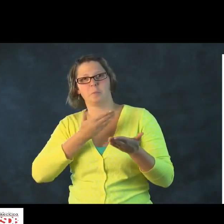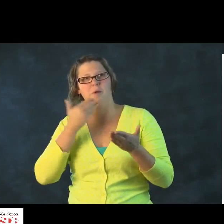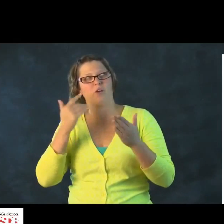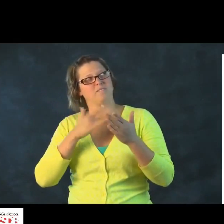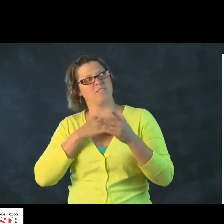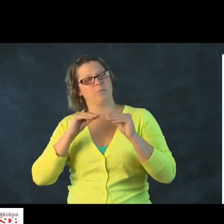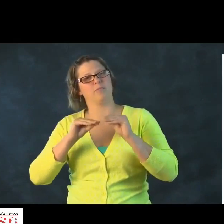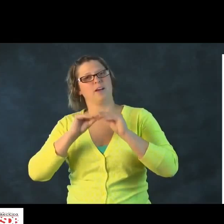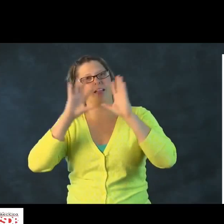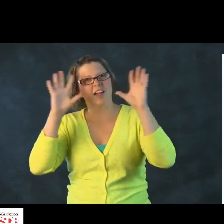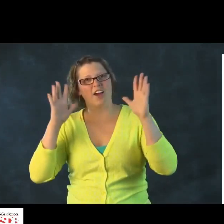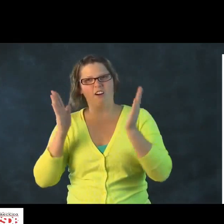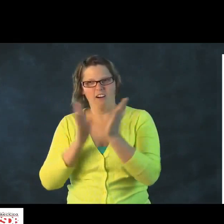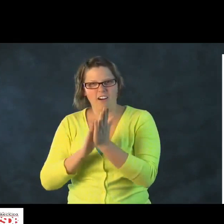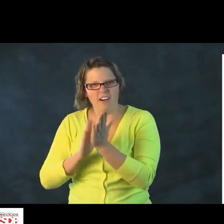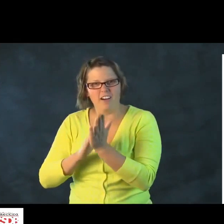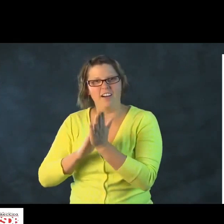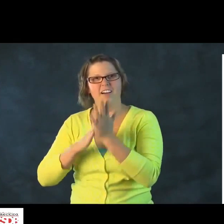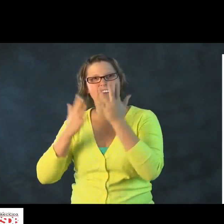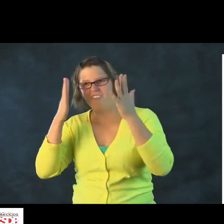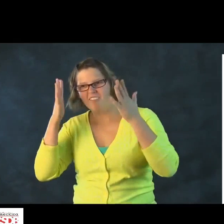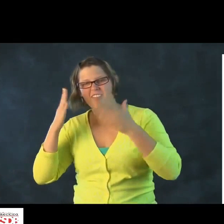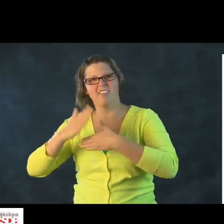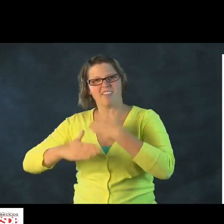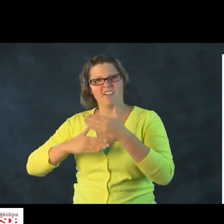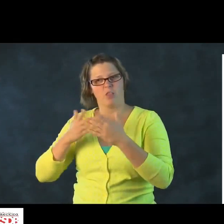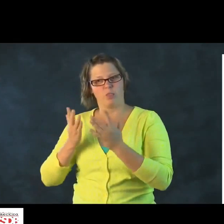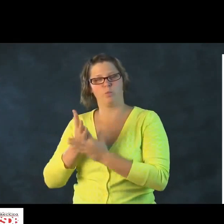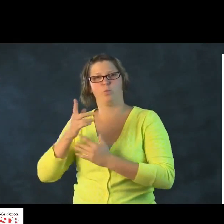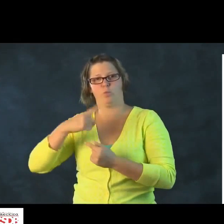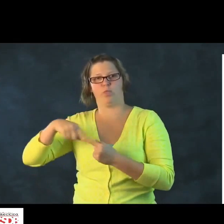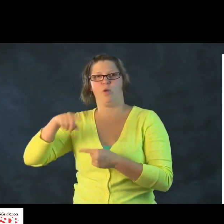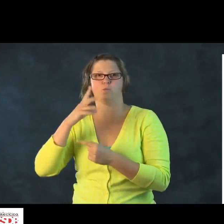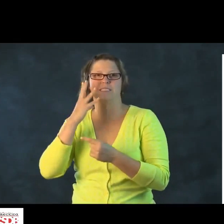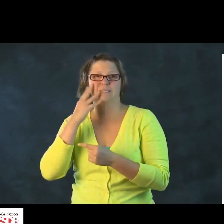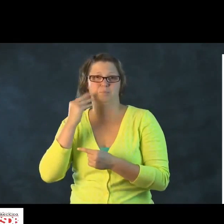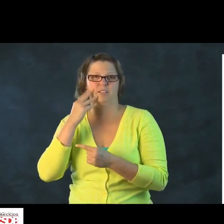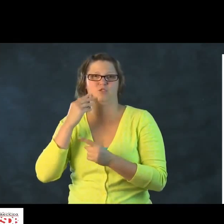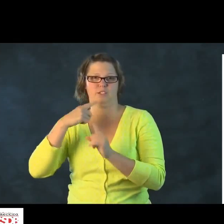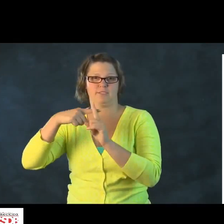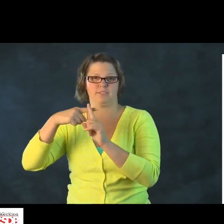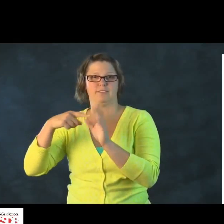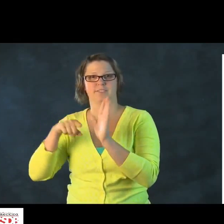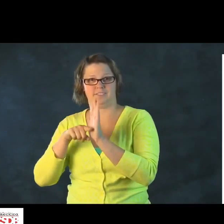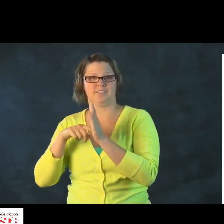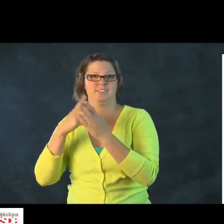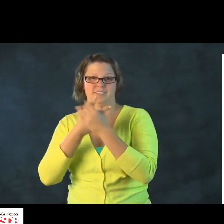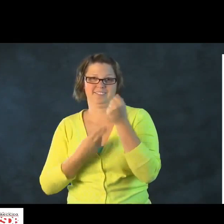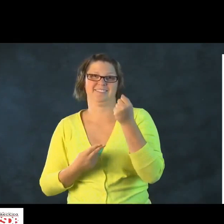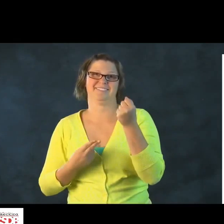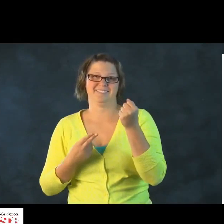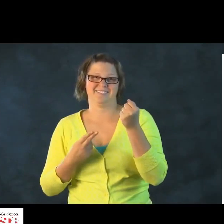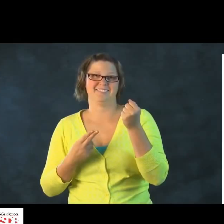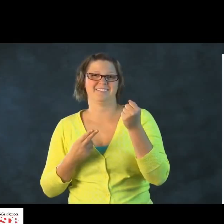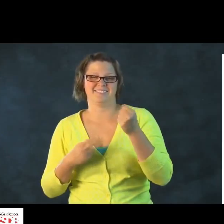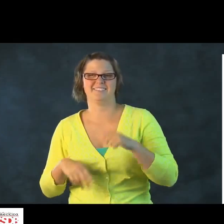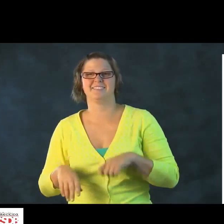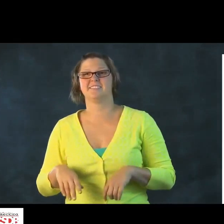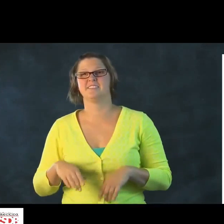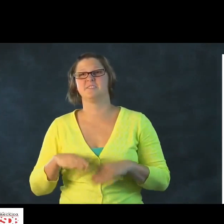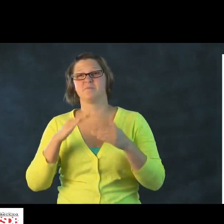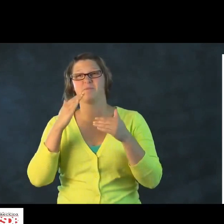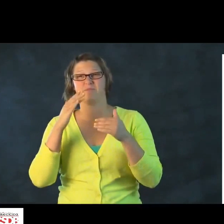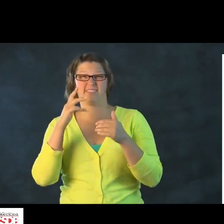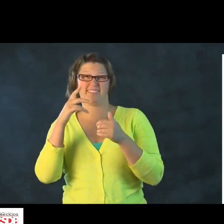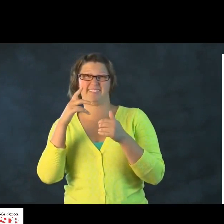their experiences. They understand things. They understand things more clearly, and you need to applaud them for that. You need to have both positive